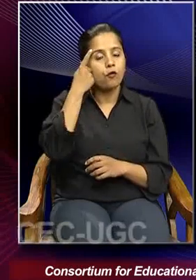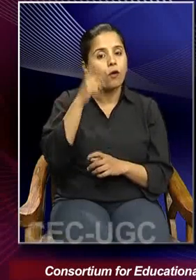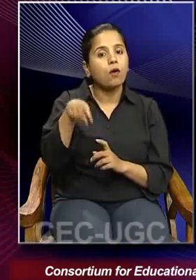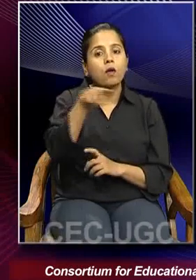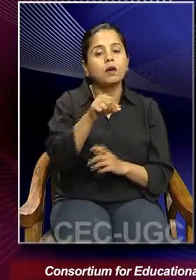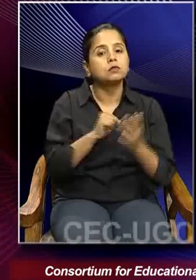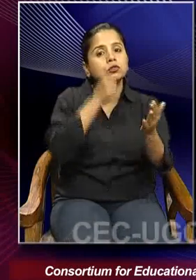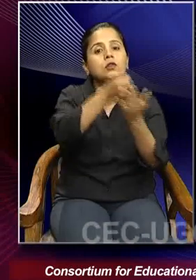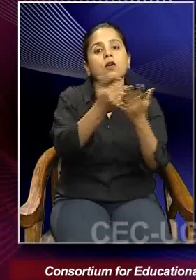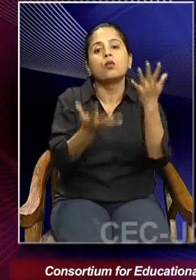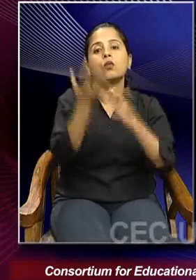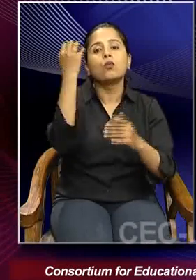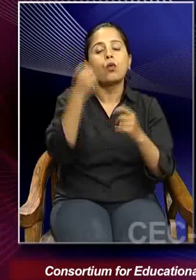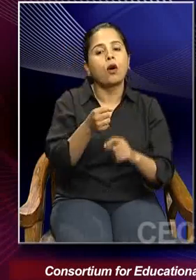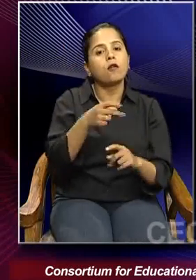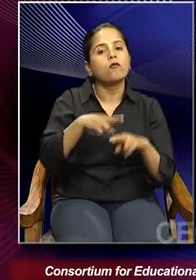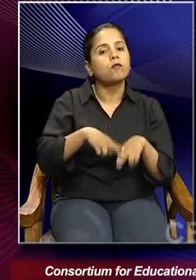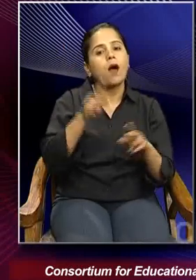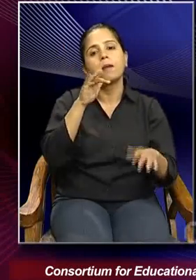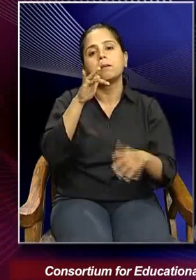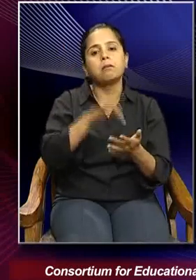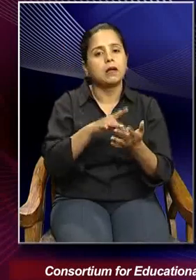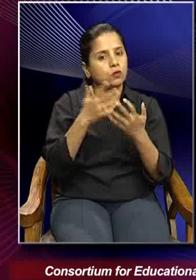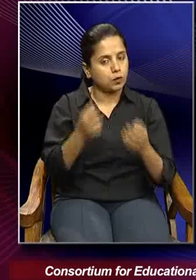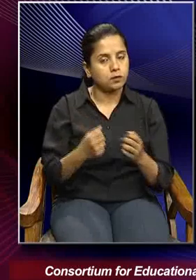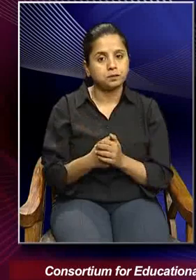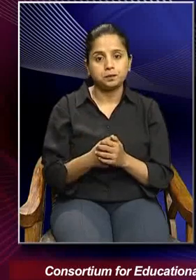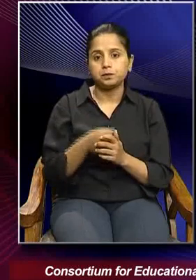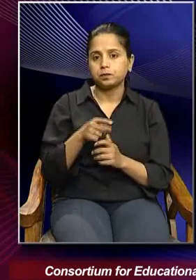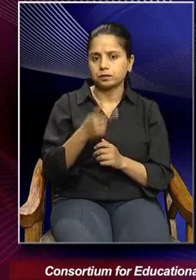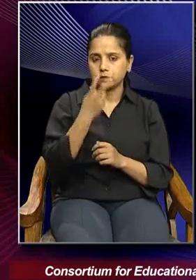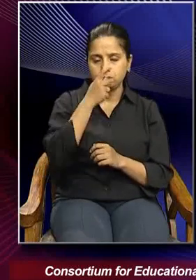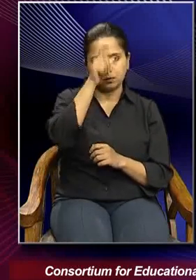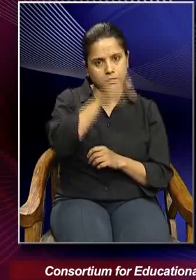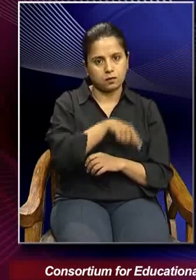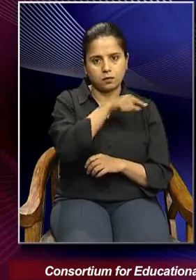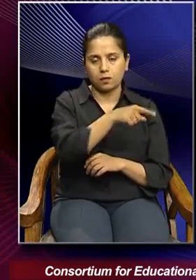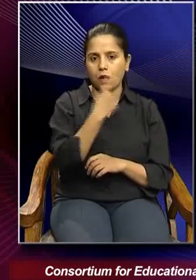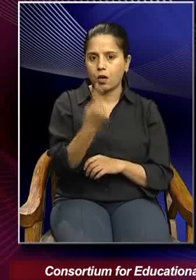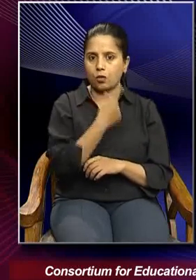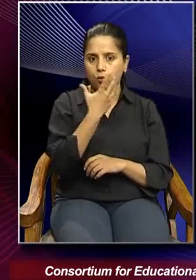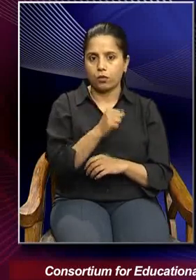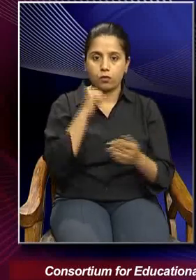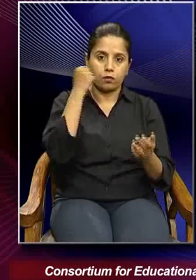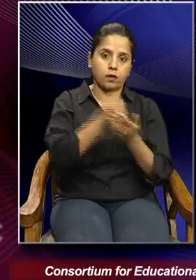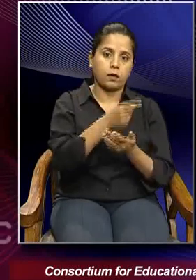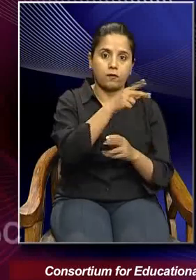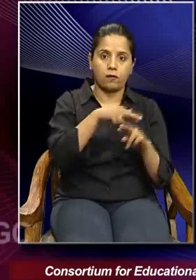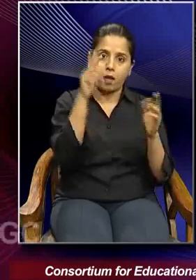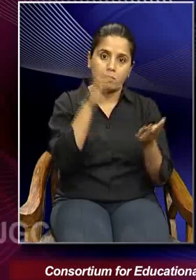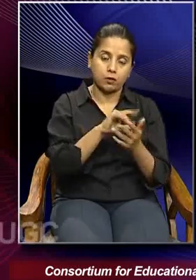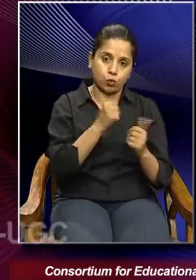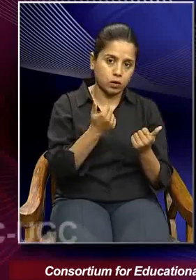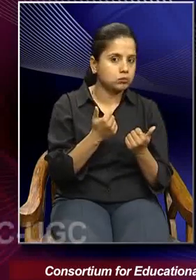to reach to a destination. So a blind man alone won't be able to reach to the